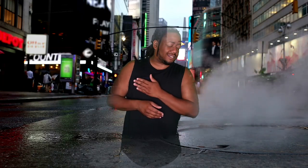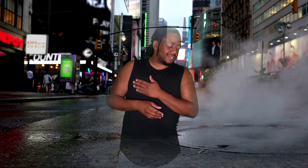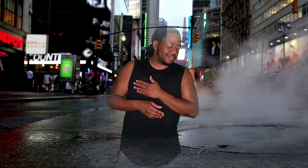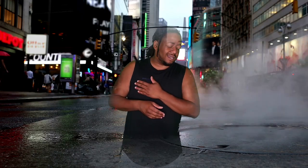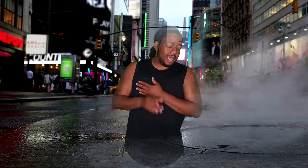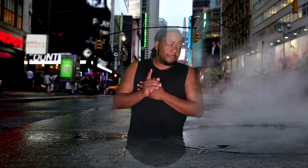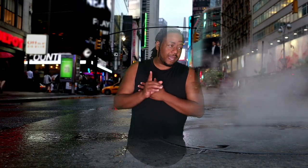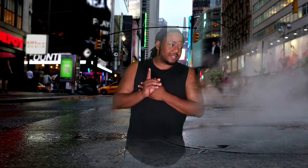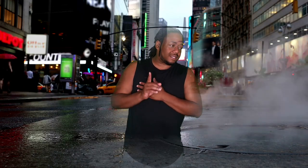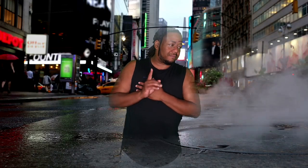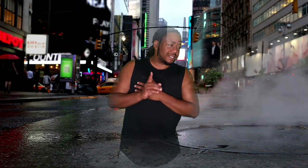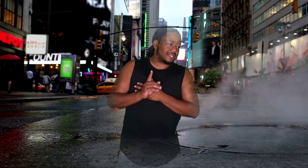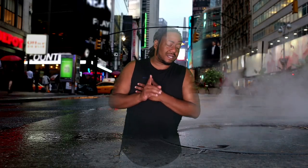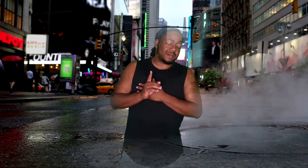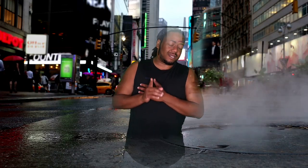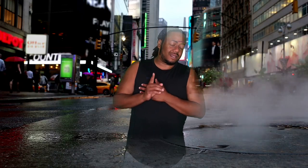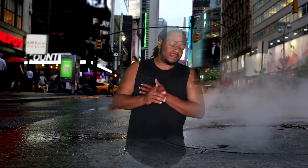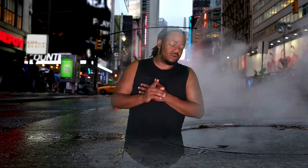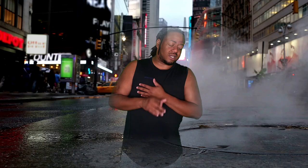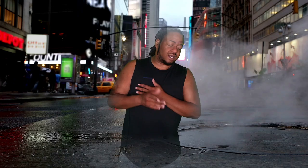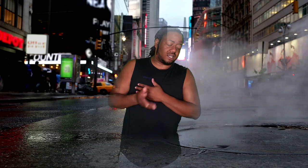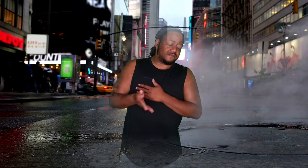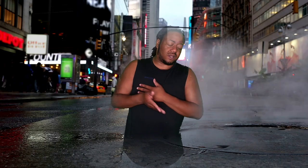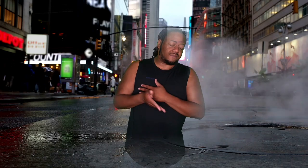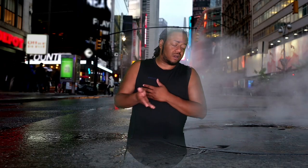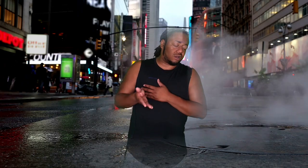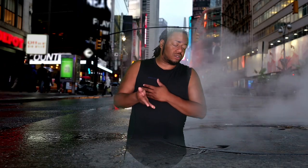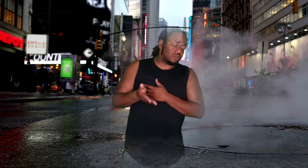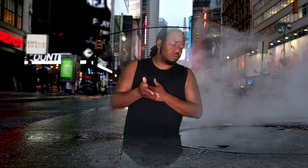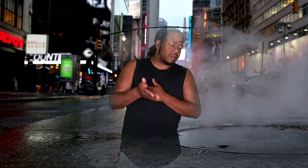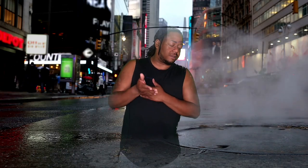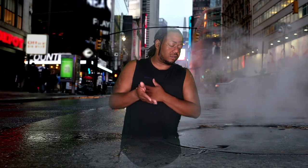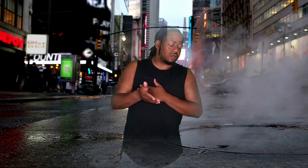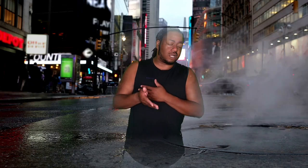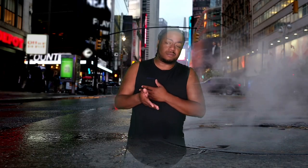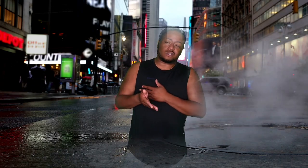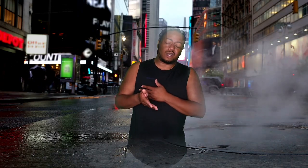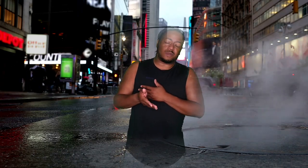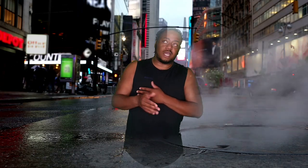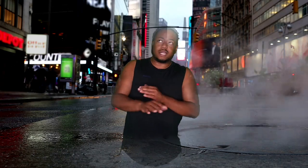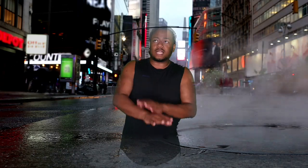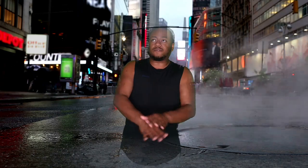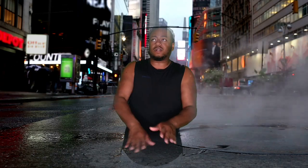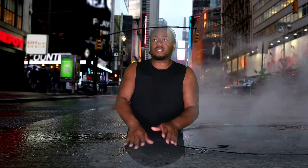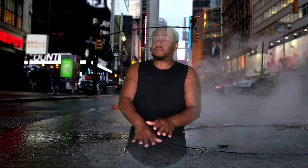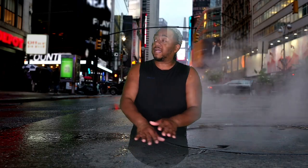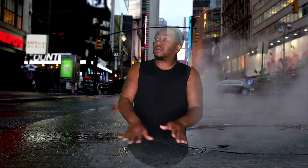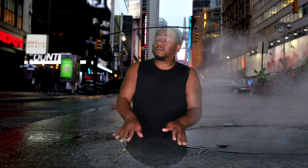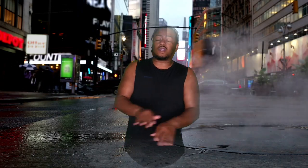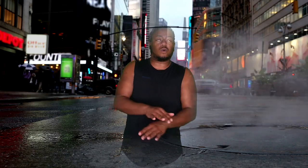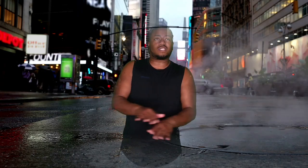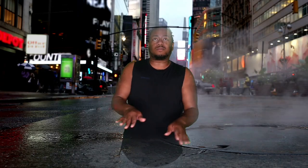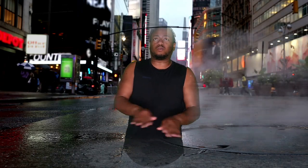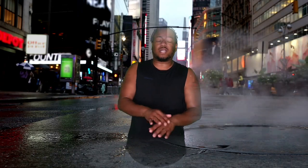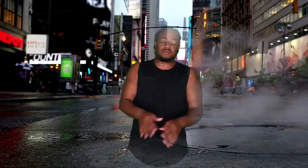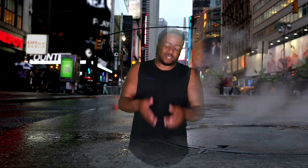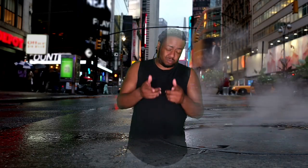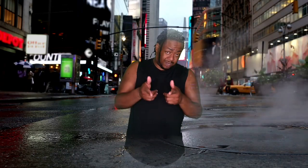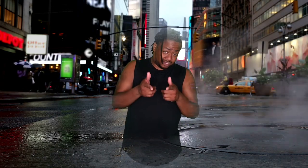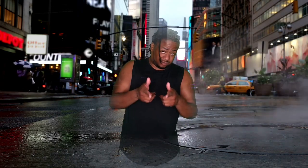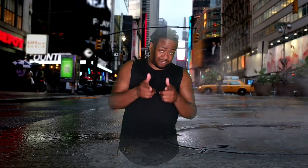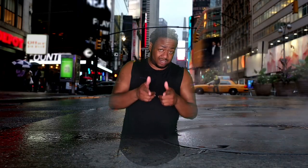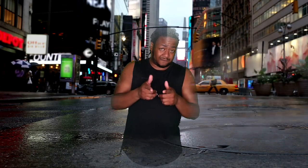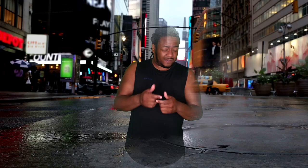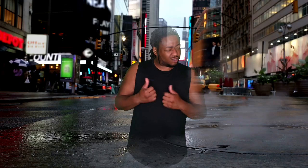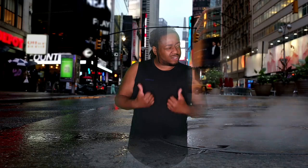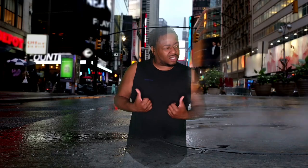heart's like cheddar. Back to the basics like my name, yo, got it. If I ever hurt you, baby girl, I'm sorry. Time for us to pack up and go our separate ways. But you